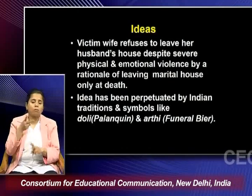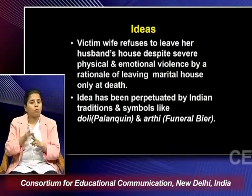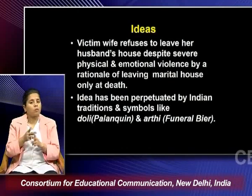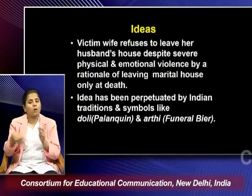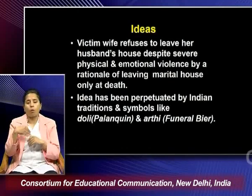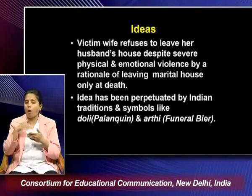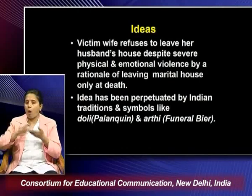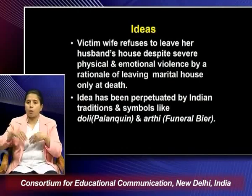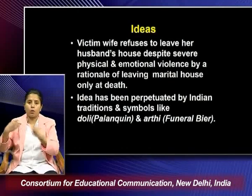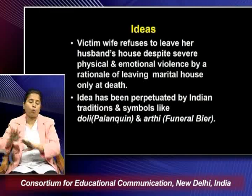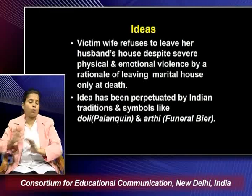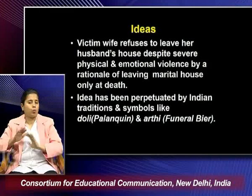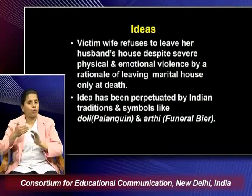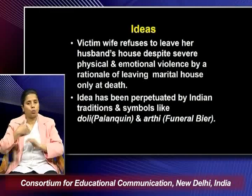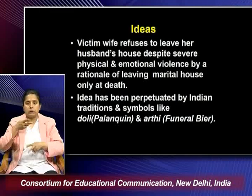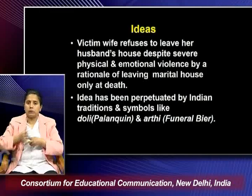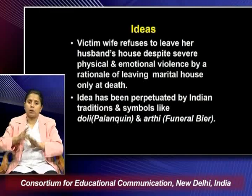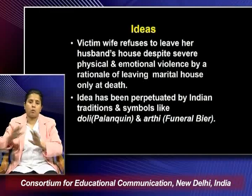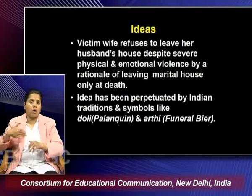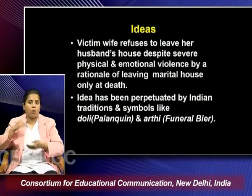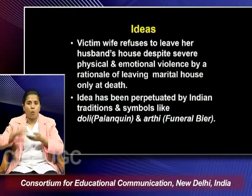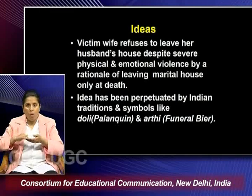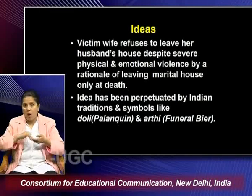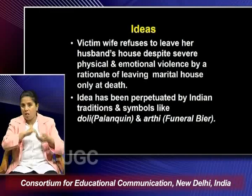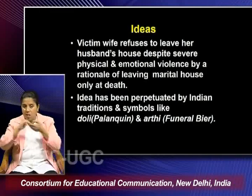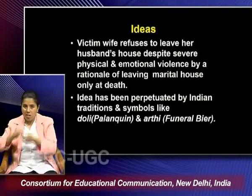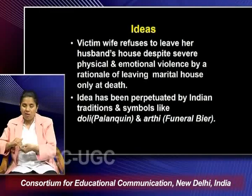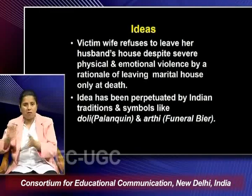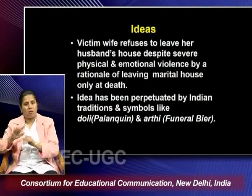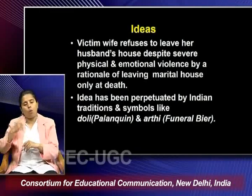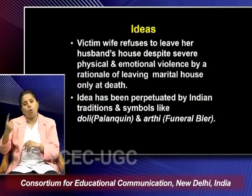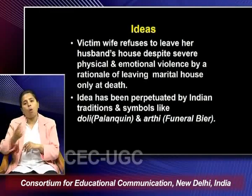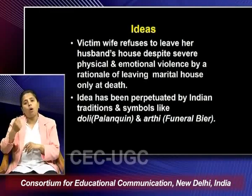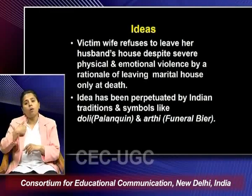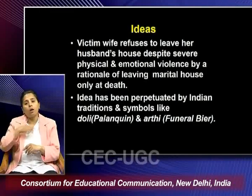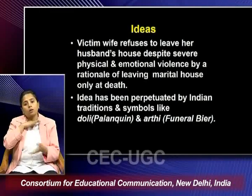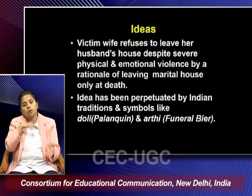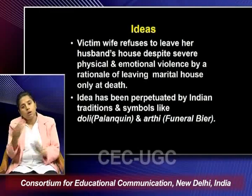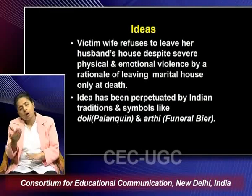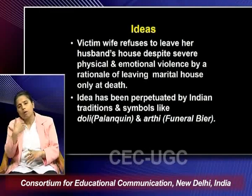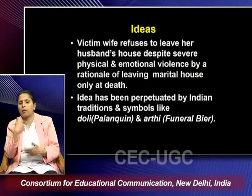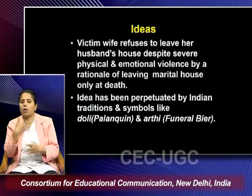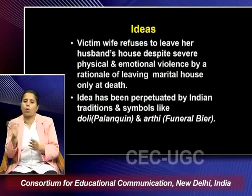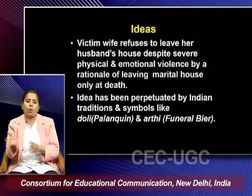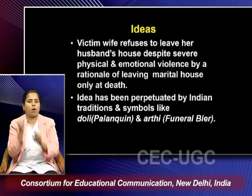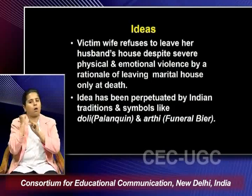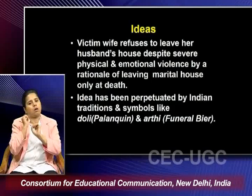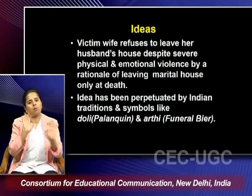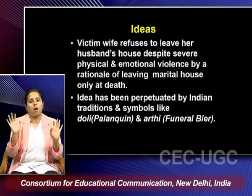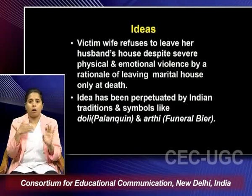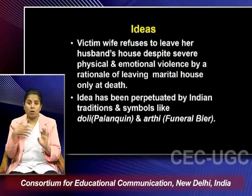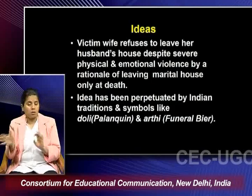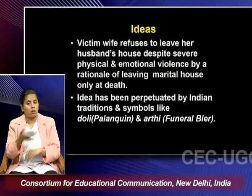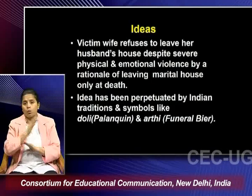have to leave their house or their marital home, in which they will only leave once they will die. So with this also